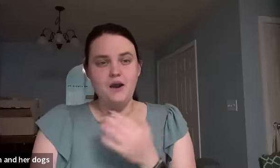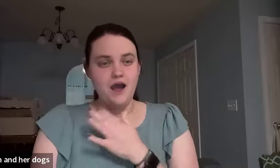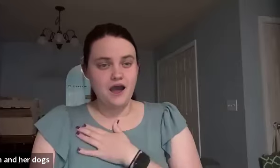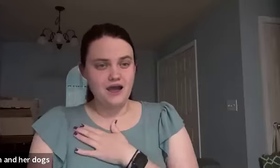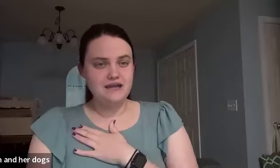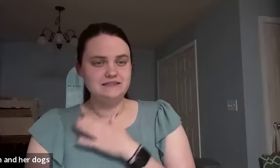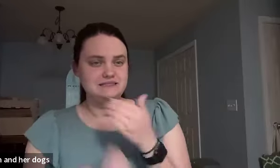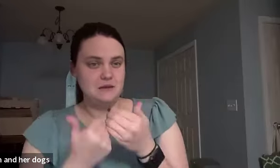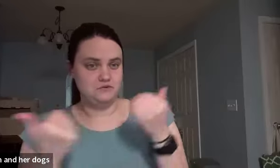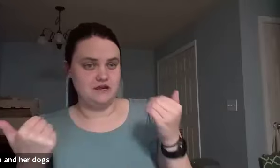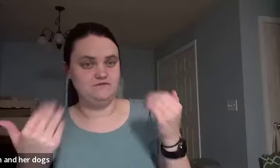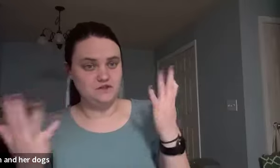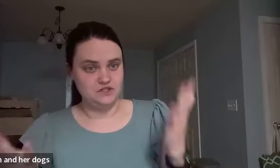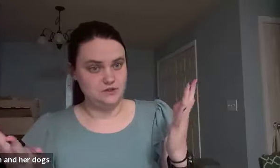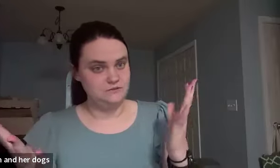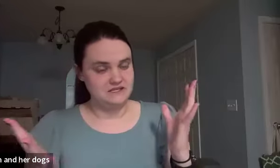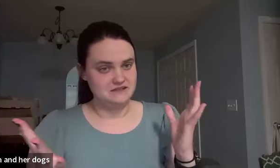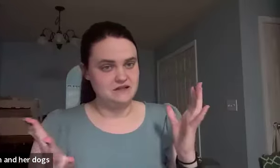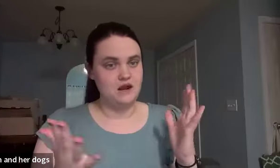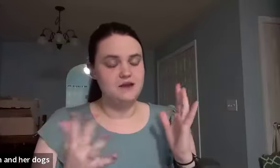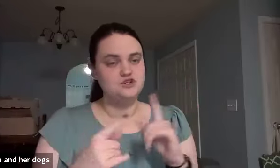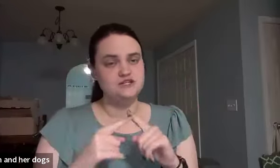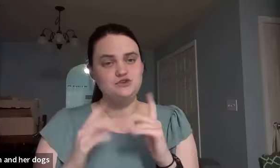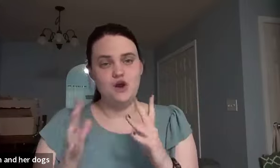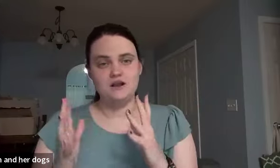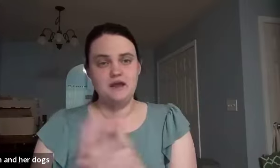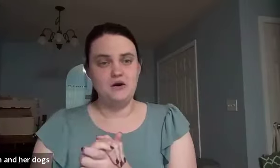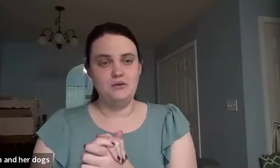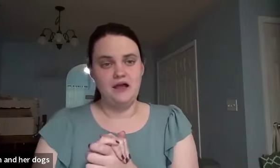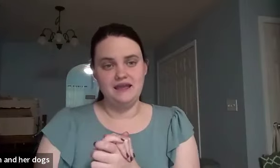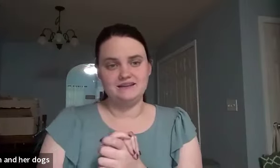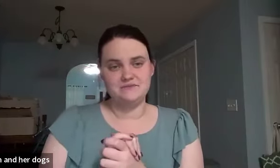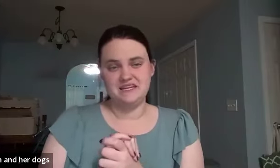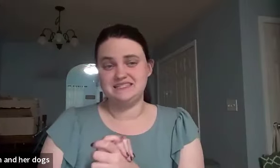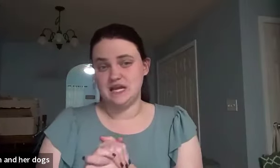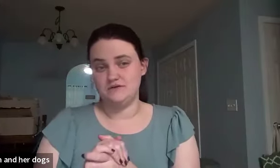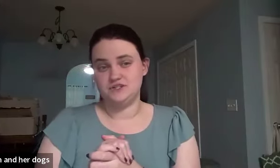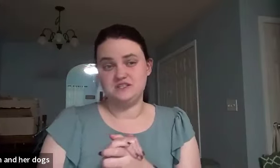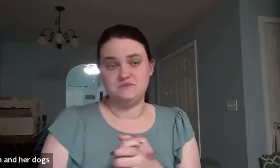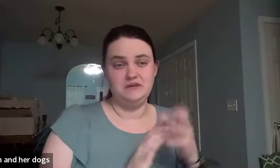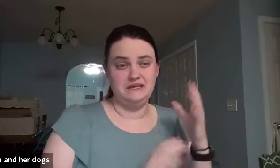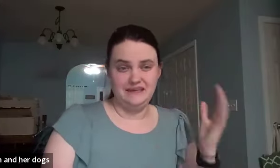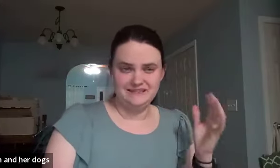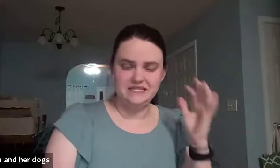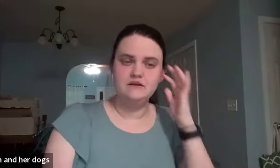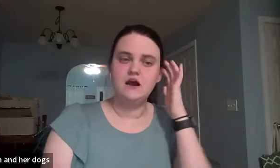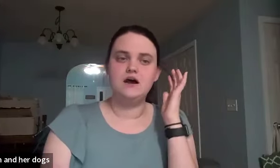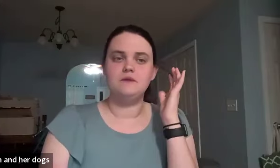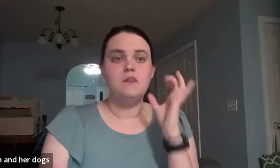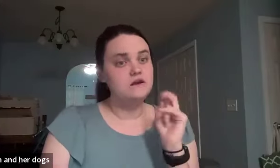how I separate the two, basically, when I'm trying to talk about like something is sour versus something being candy, a lot